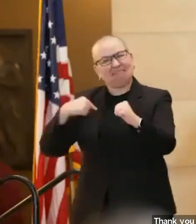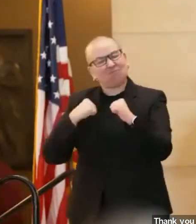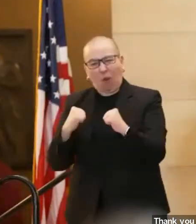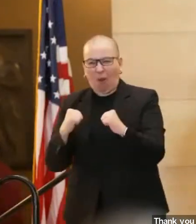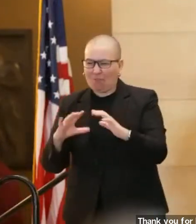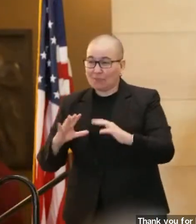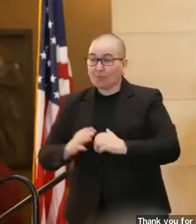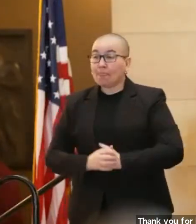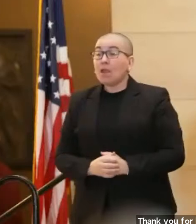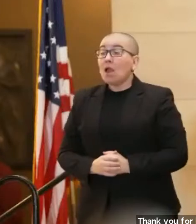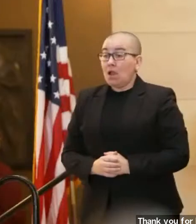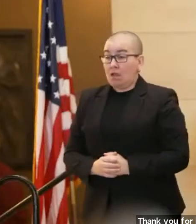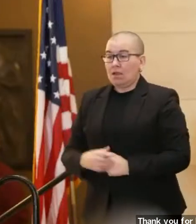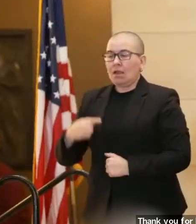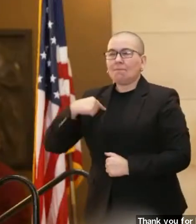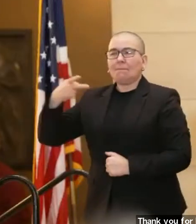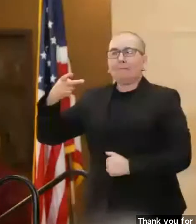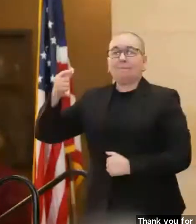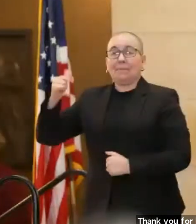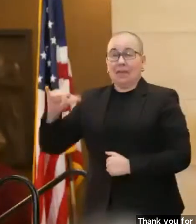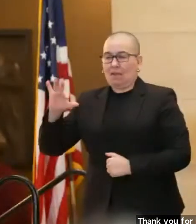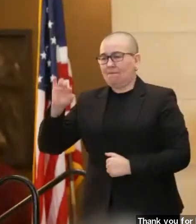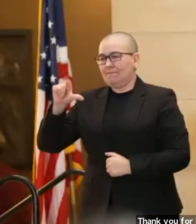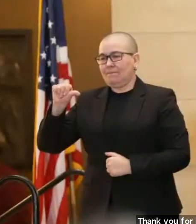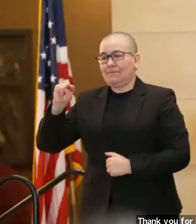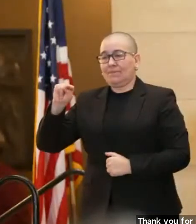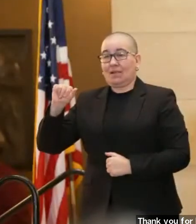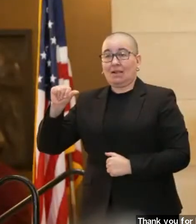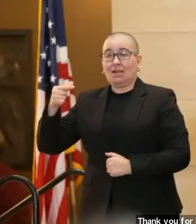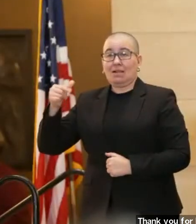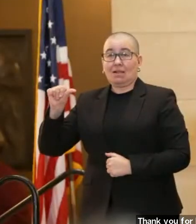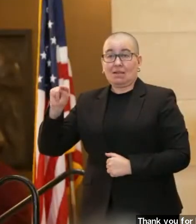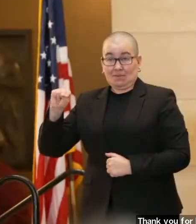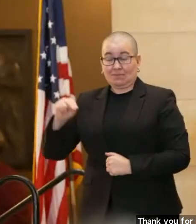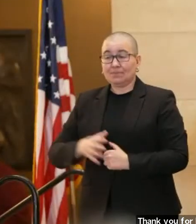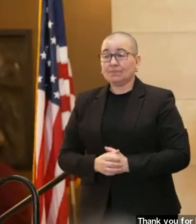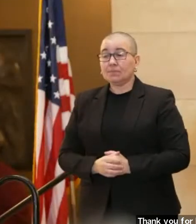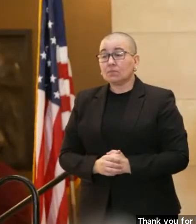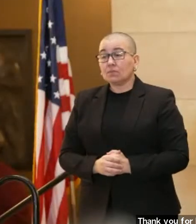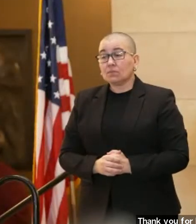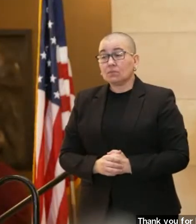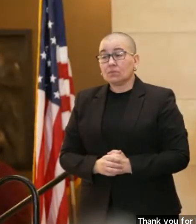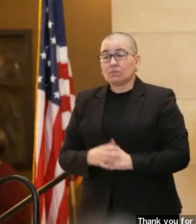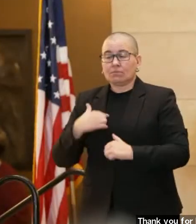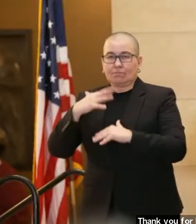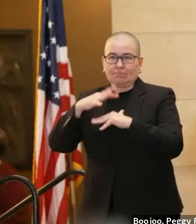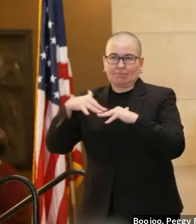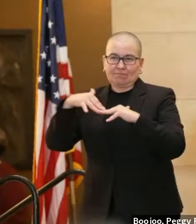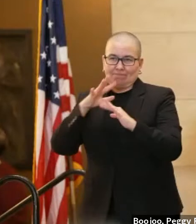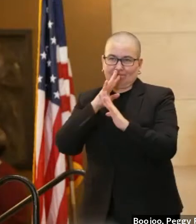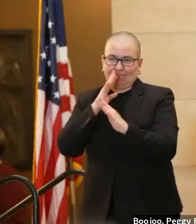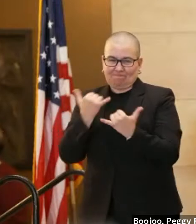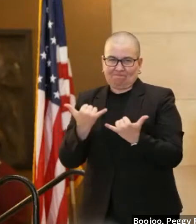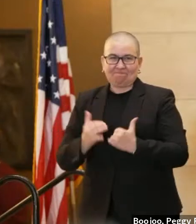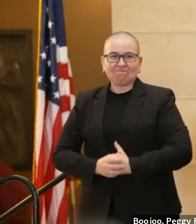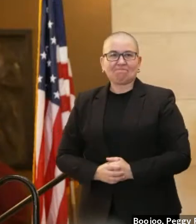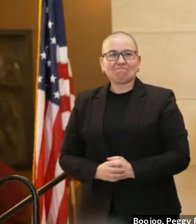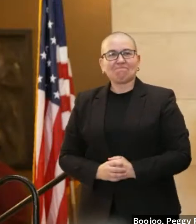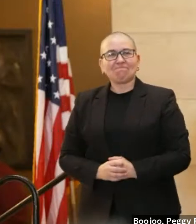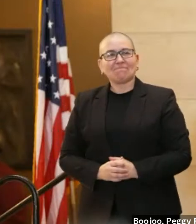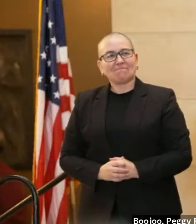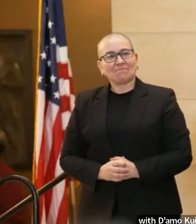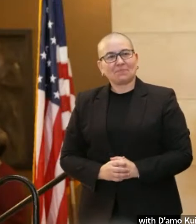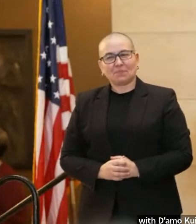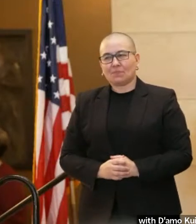Bujou, Peggy Flanagan, Indigena Kaz, Gijiwewedamokwe, Indigo, Goabaga, Ngunikag, Ndunjaba, Mangan, Ndododame. My name's Peggy